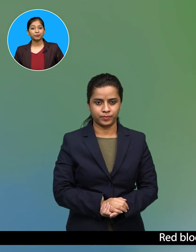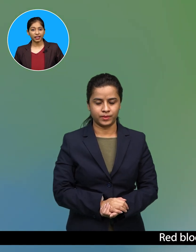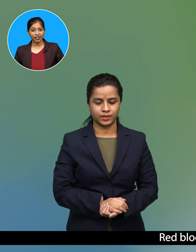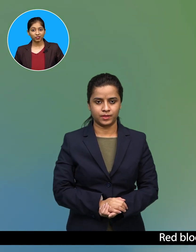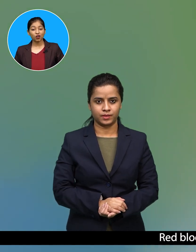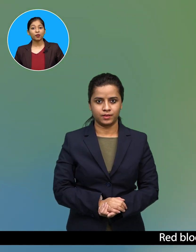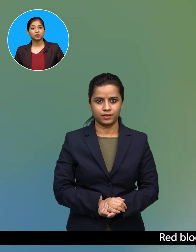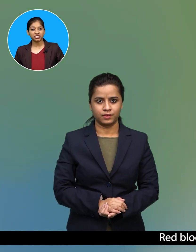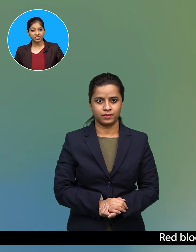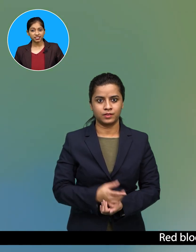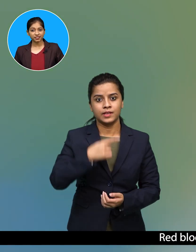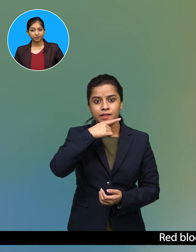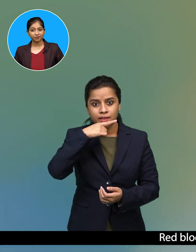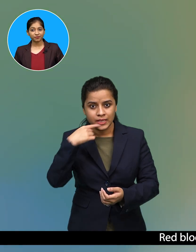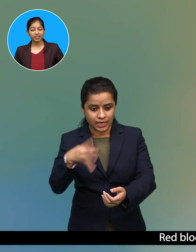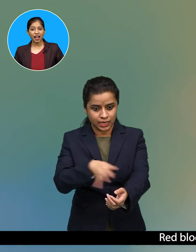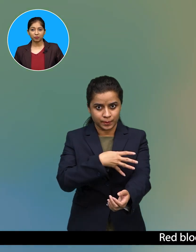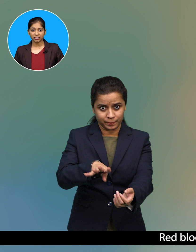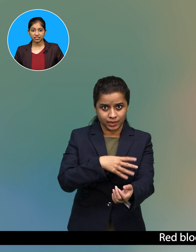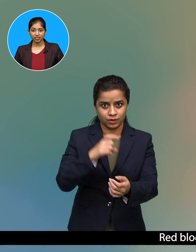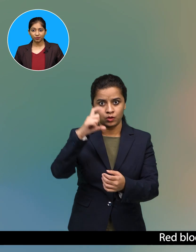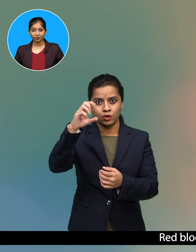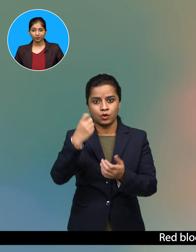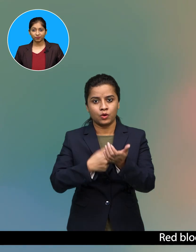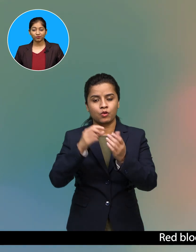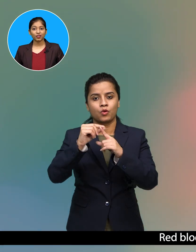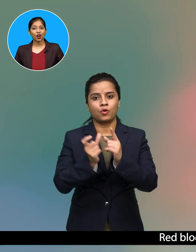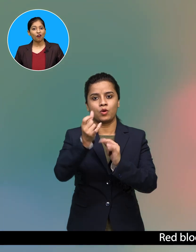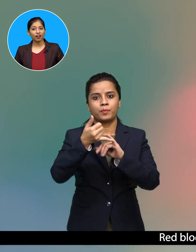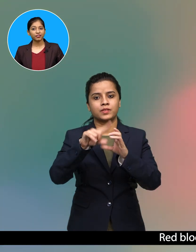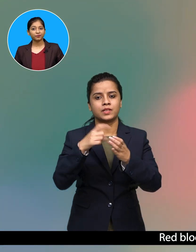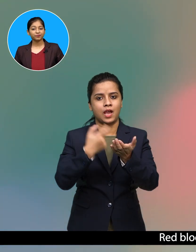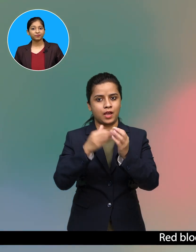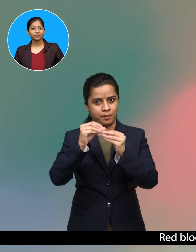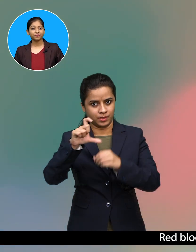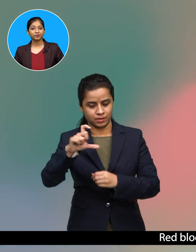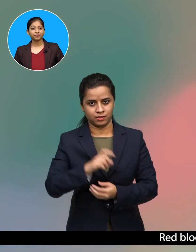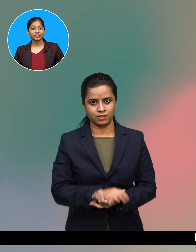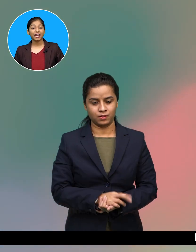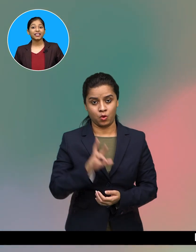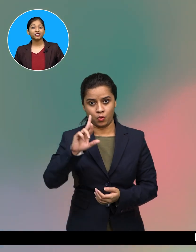red blood corpuscles, RBC, or